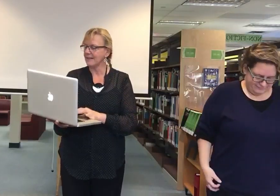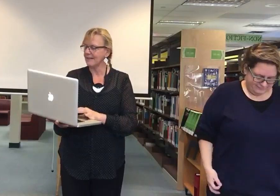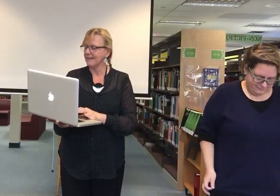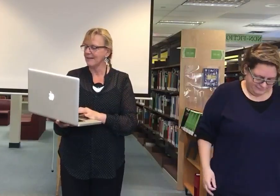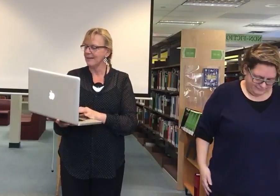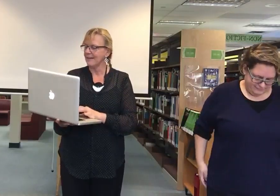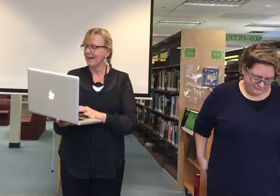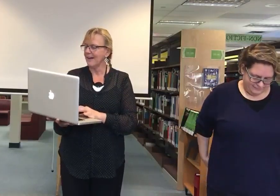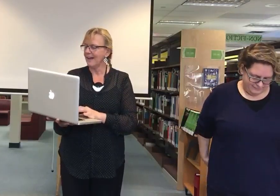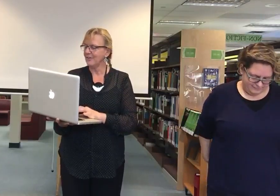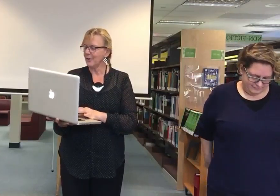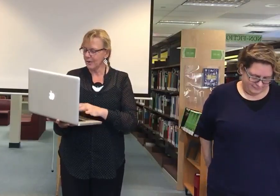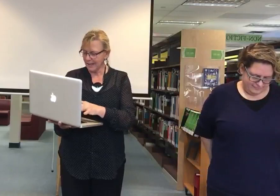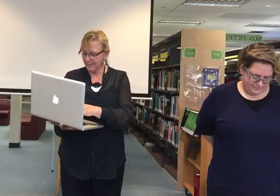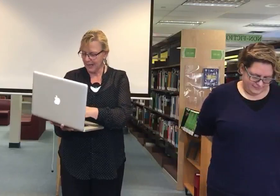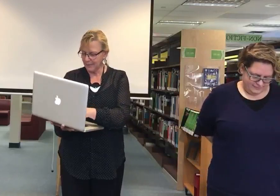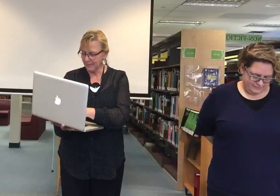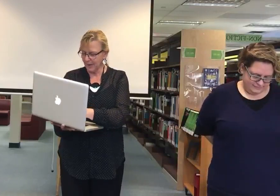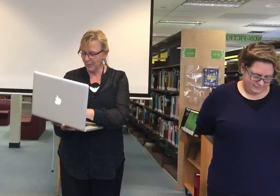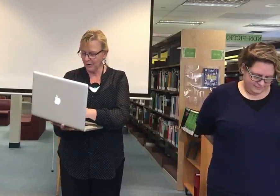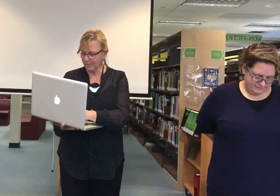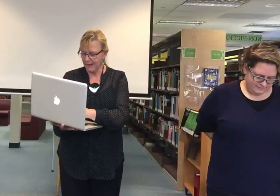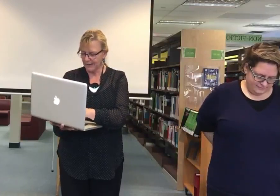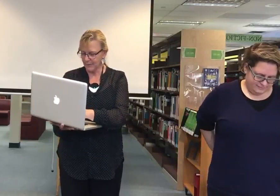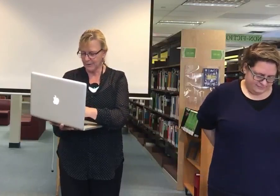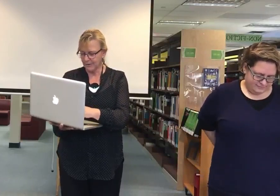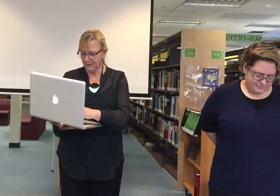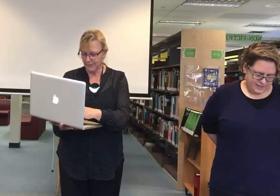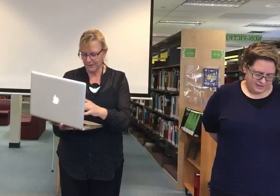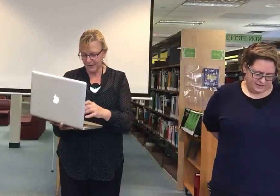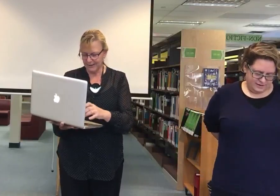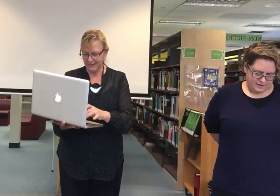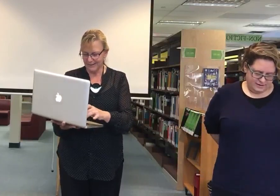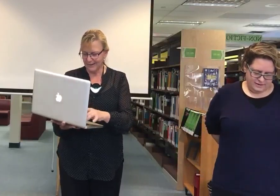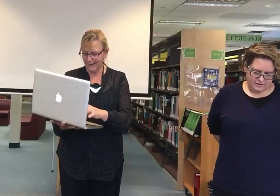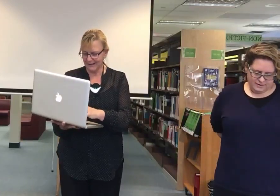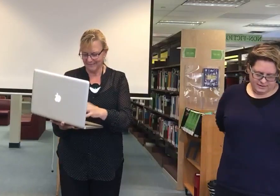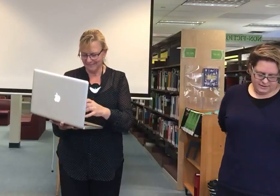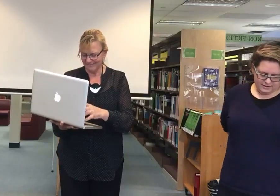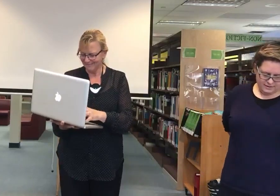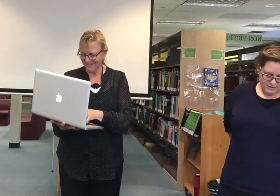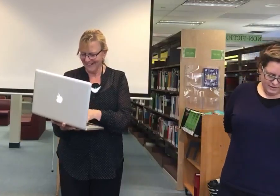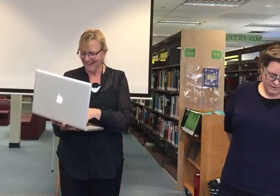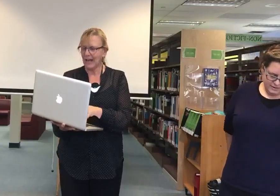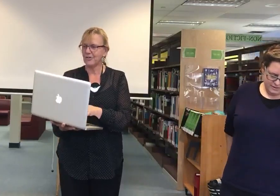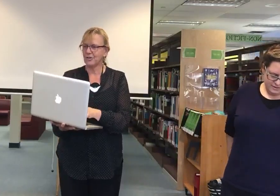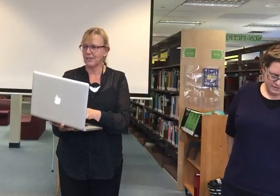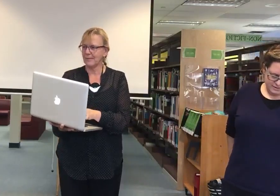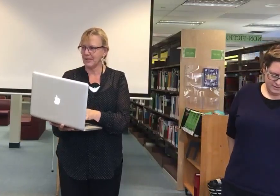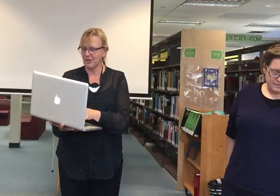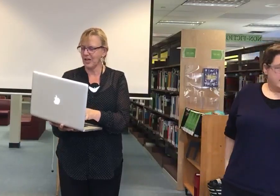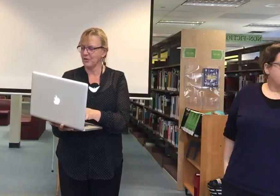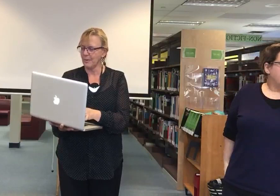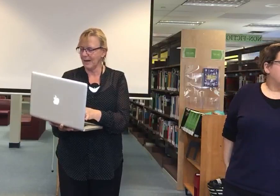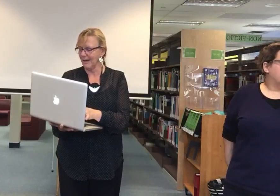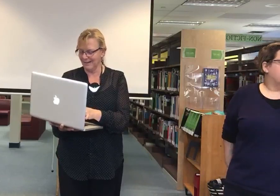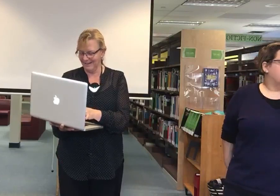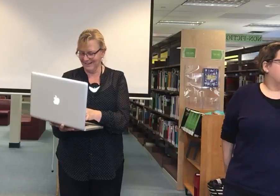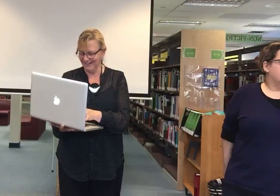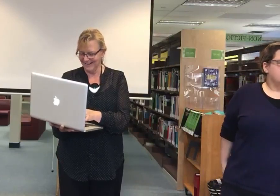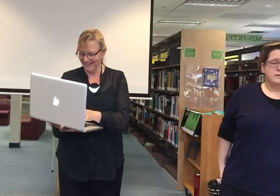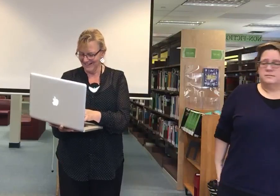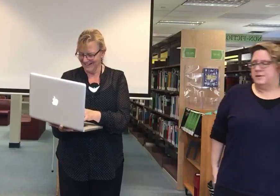get the idea. Yeah. That's possible. And you know what, I Missed typed in my setting wrong up my password, no wonder I was not here. I typed in change